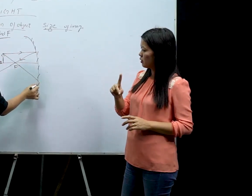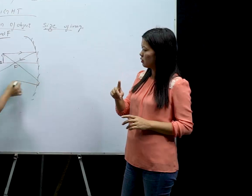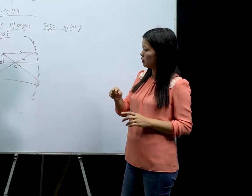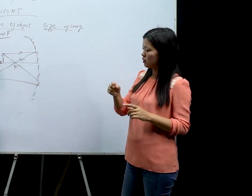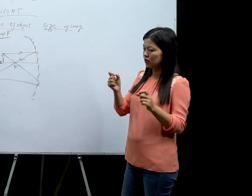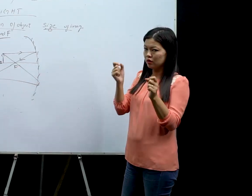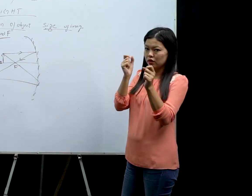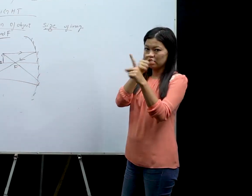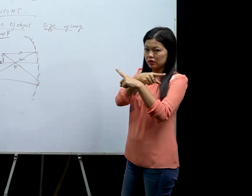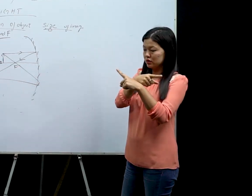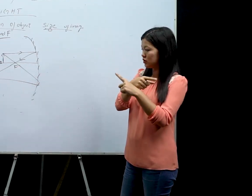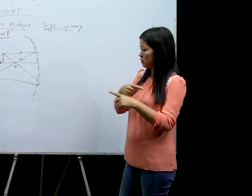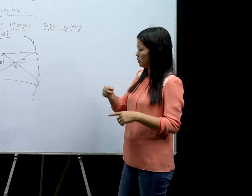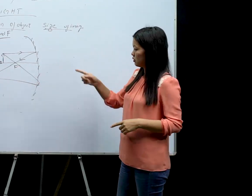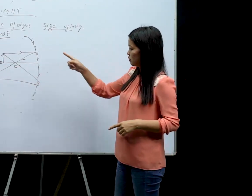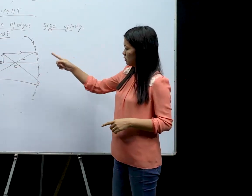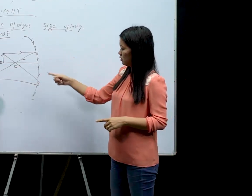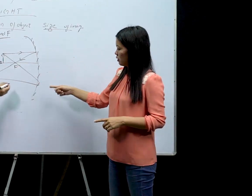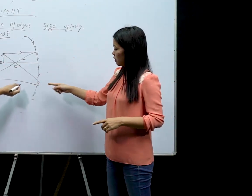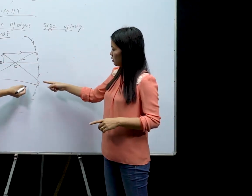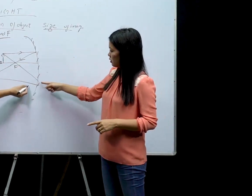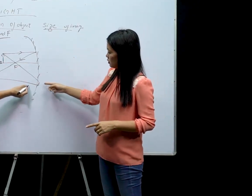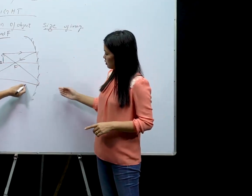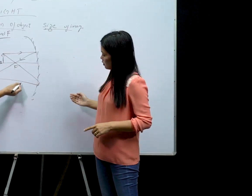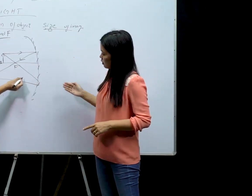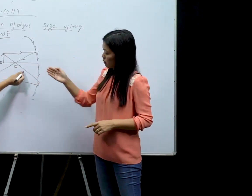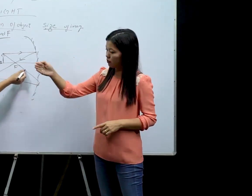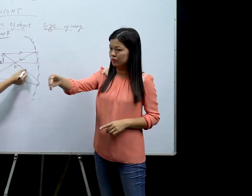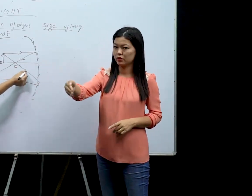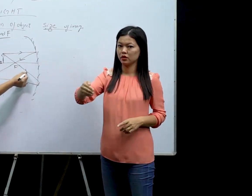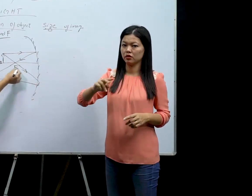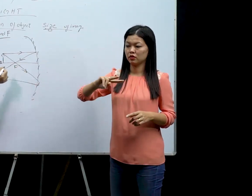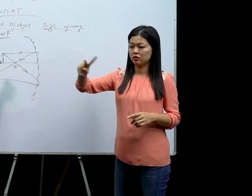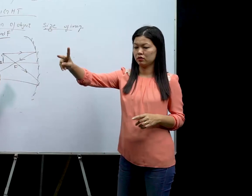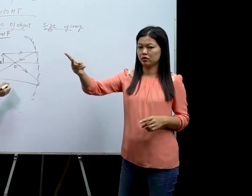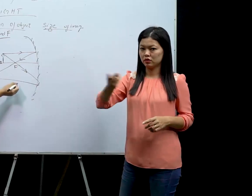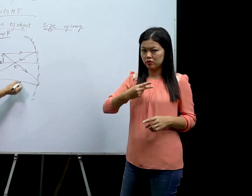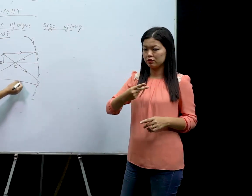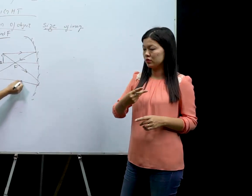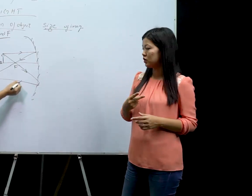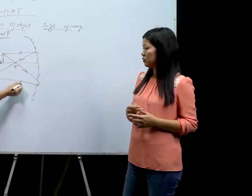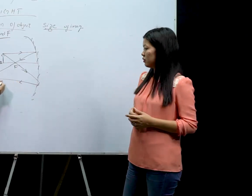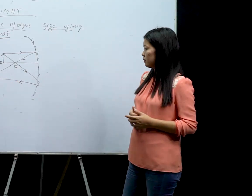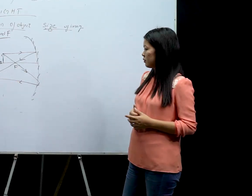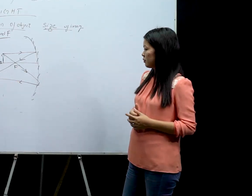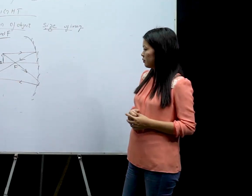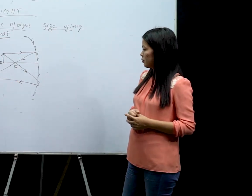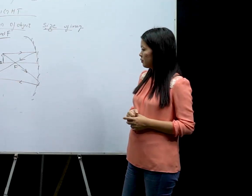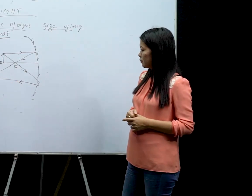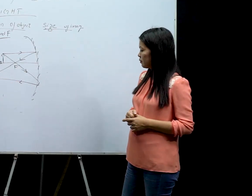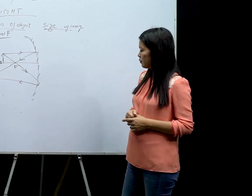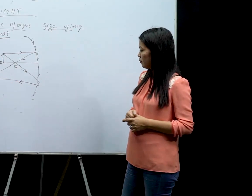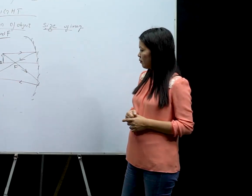then it becomes parallel. Clear? See, it becomes parallel. So it goes down and it becomes parallel,